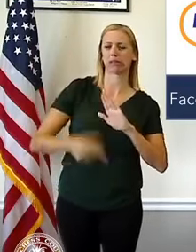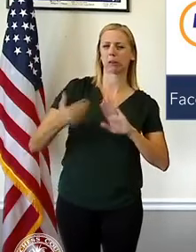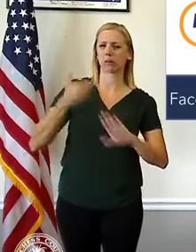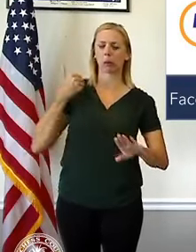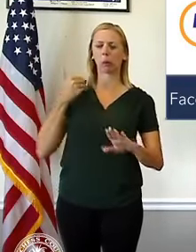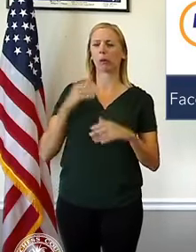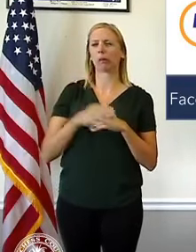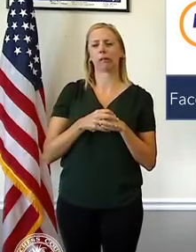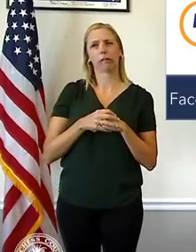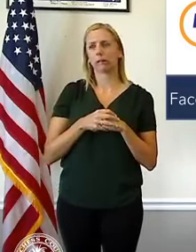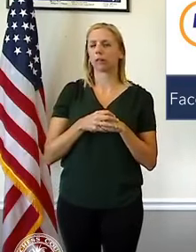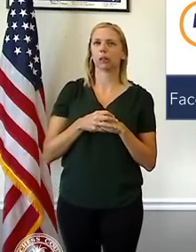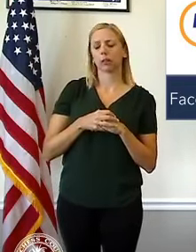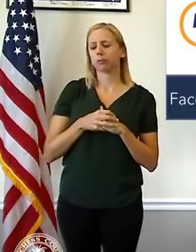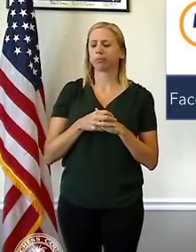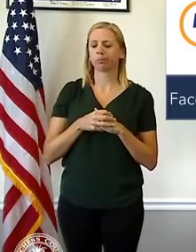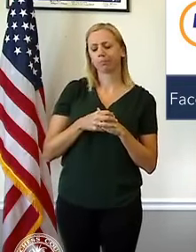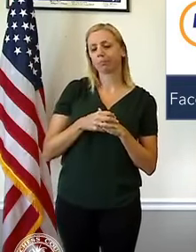was.